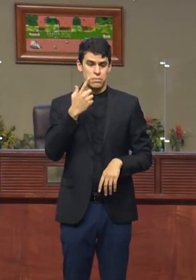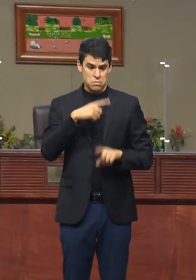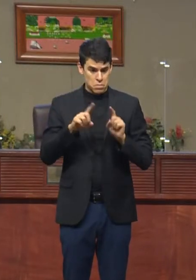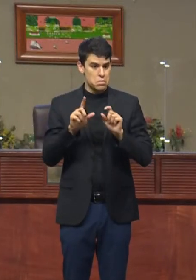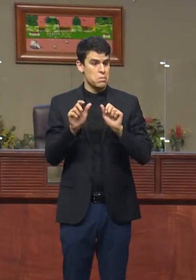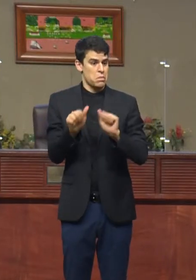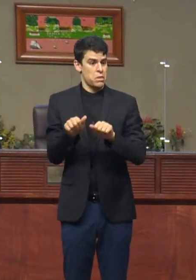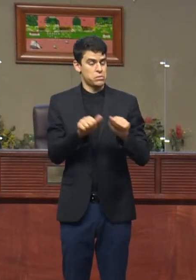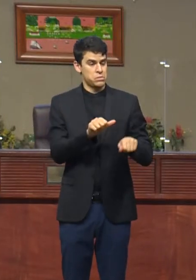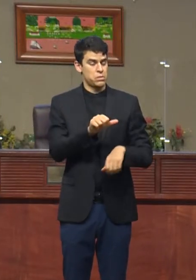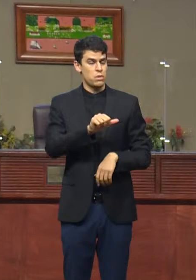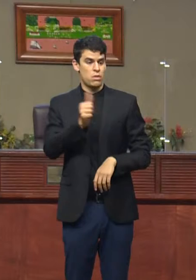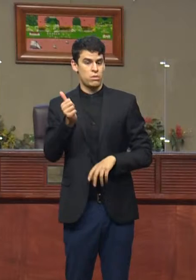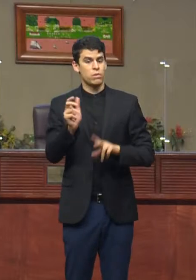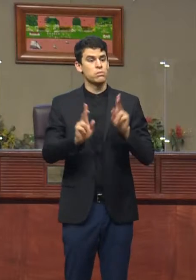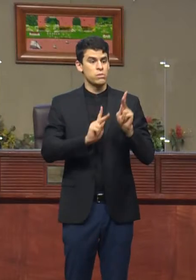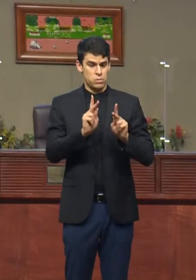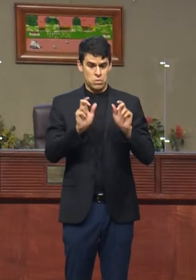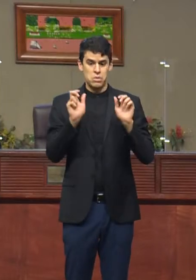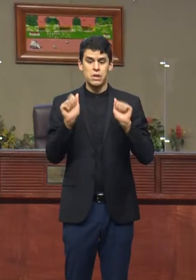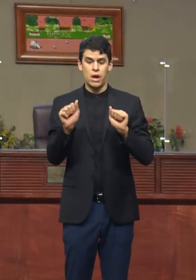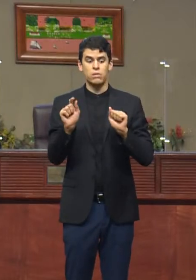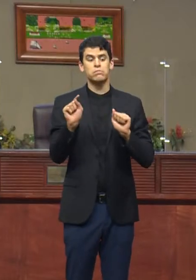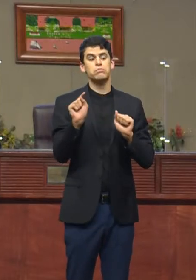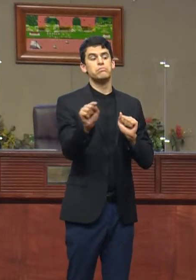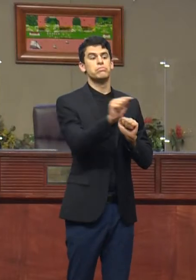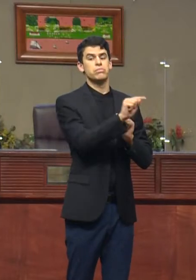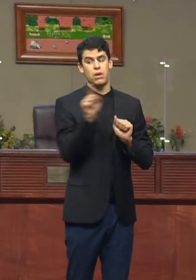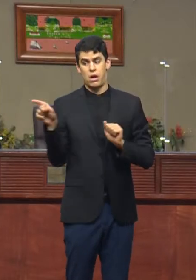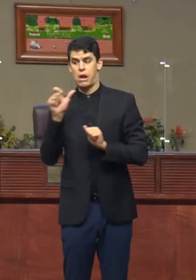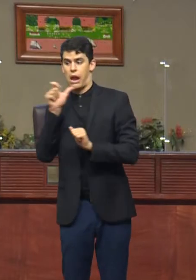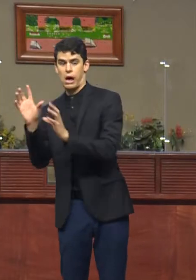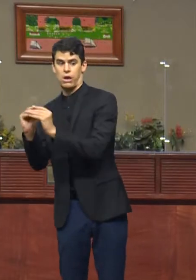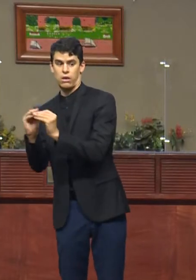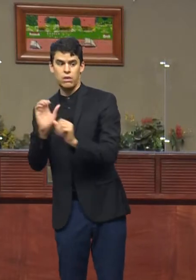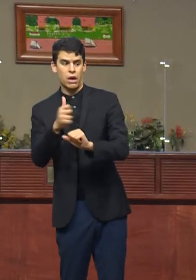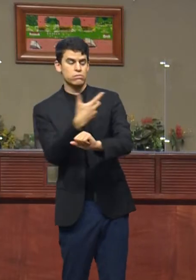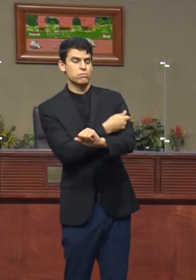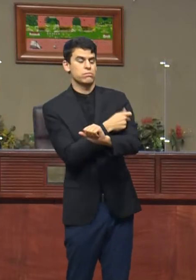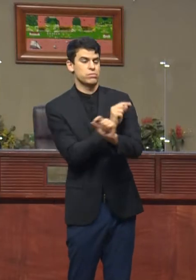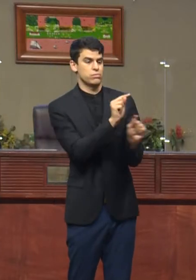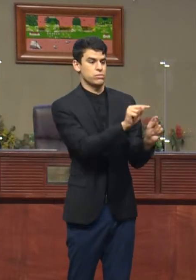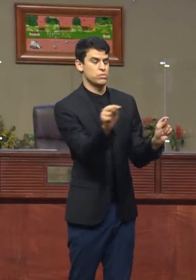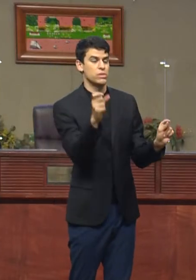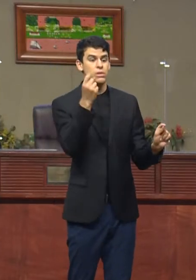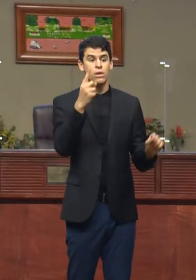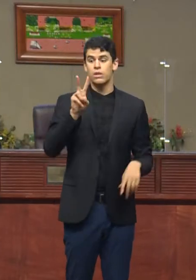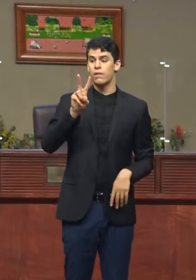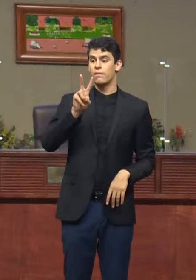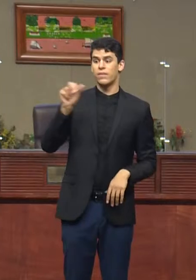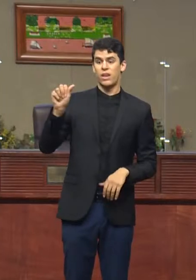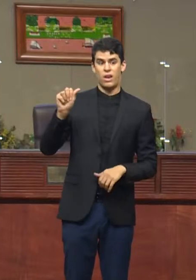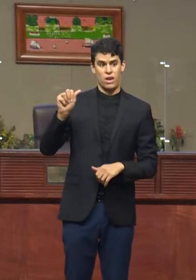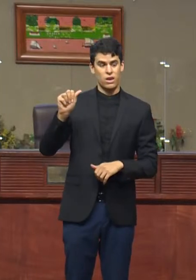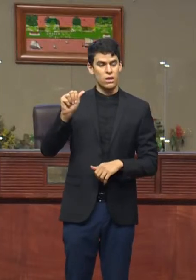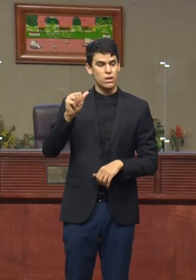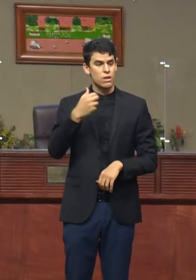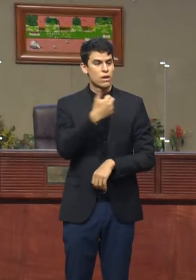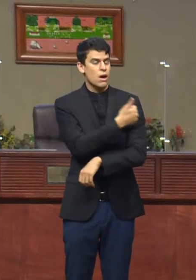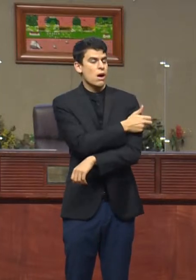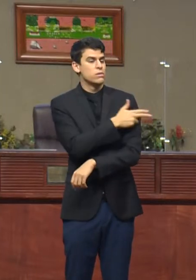who can get vaccinated through those sites. Well, again, the VA hospital has been